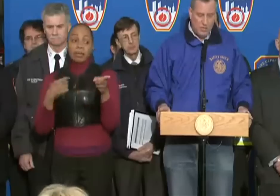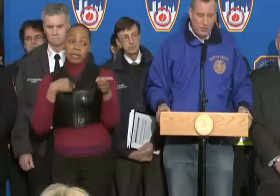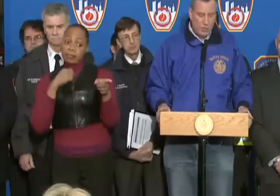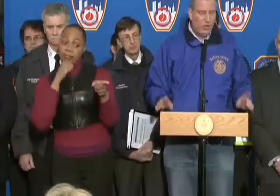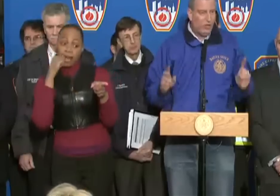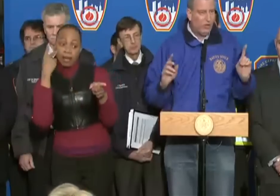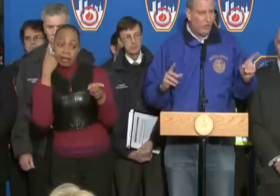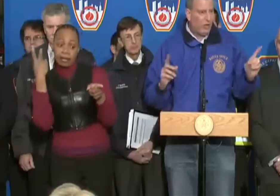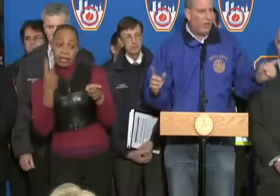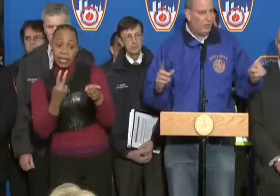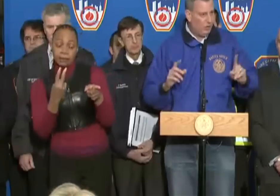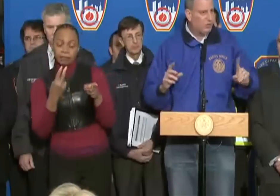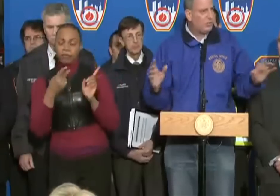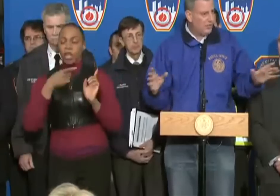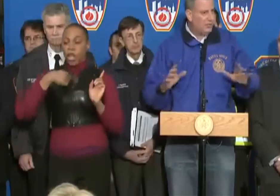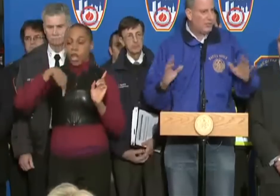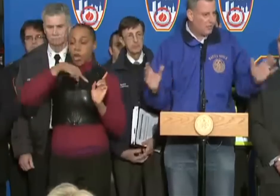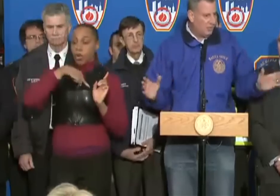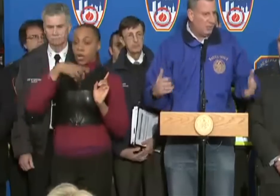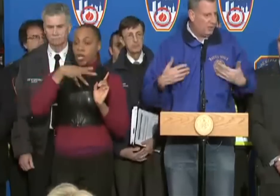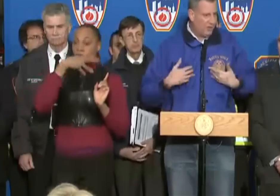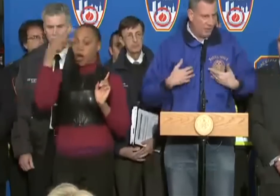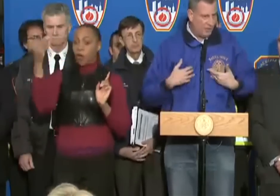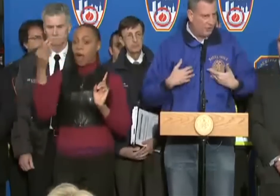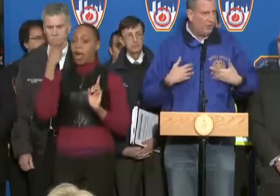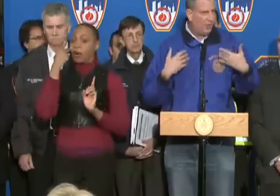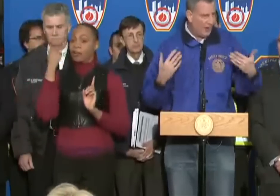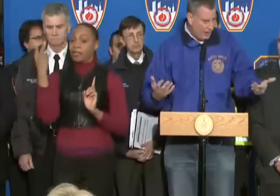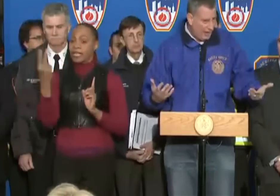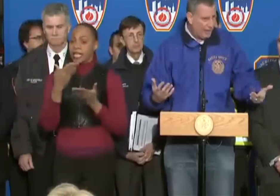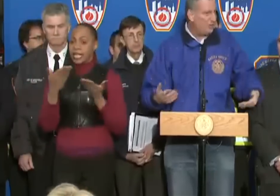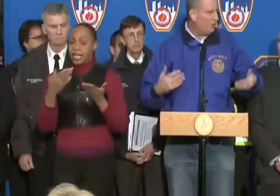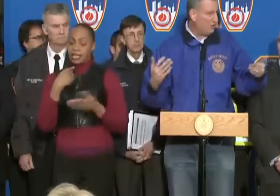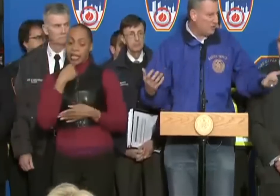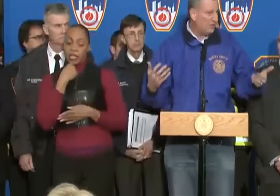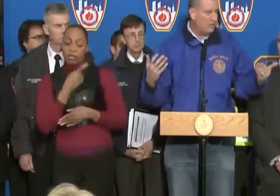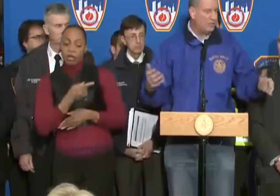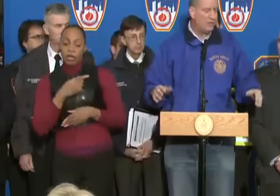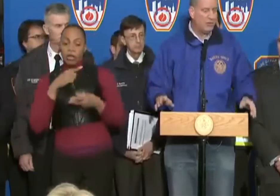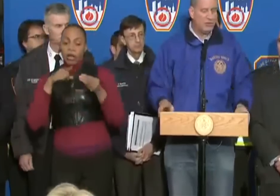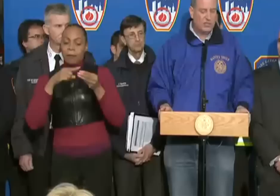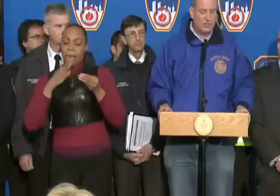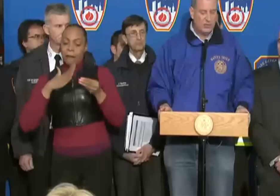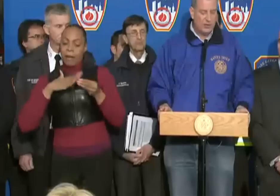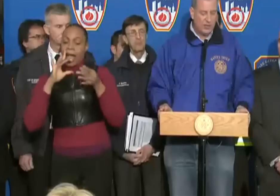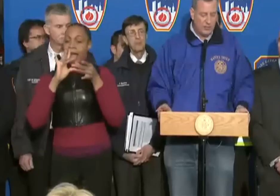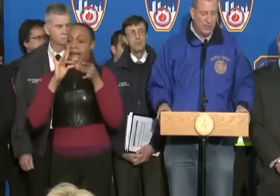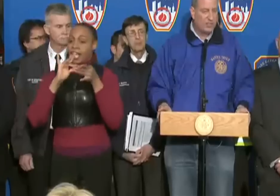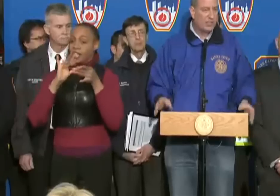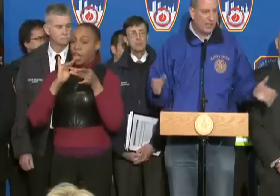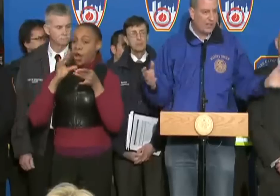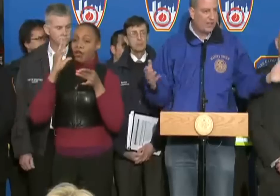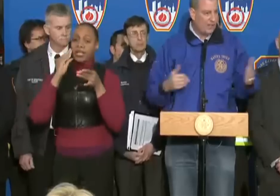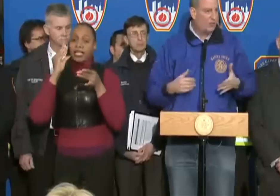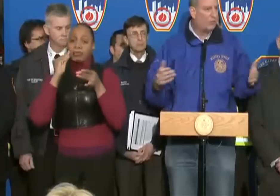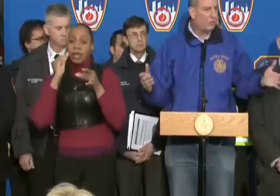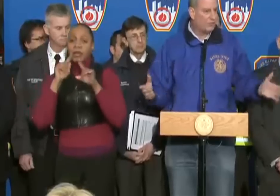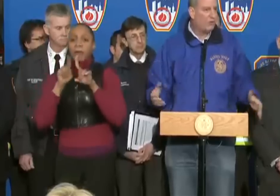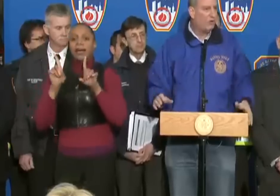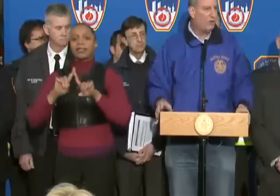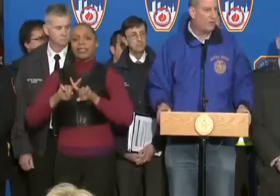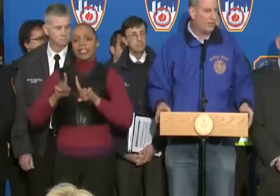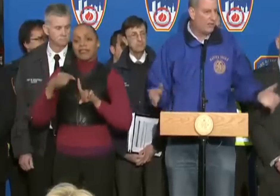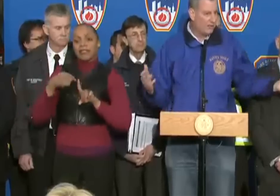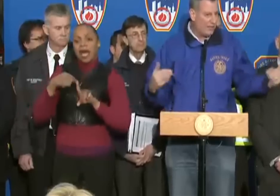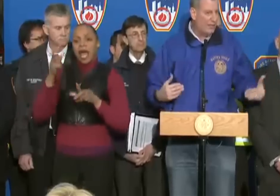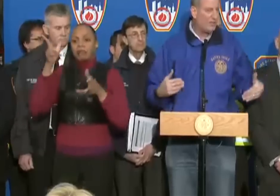well, we all go out and we all see things and it's all imperfect. I told you about my anecdotal experiences. Everyone's is imperfect. The difference is I get to hear the reports